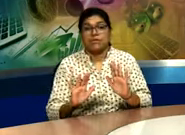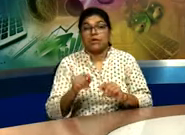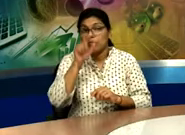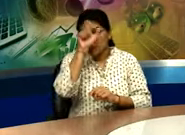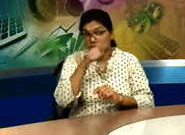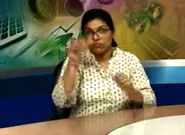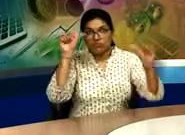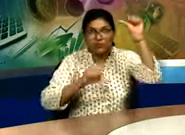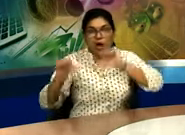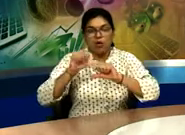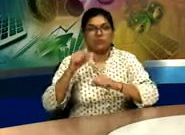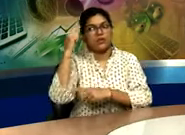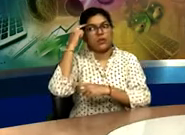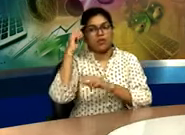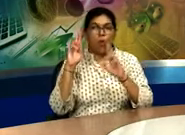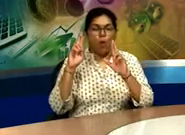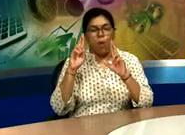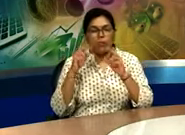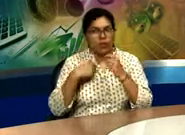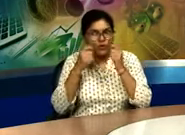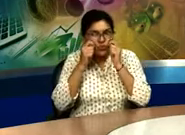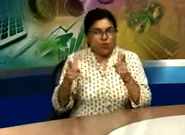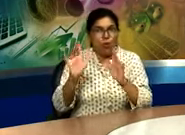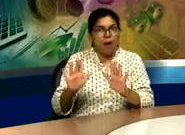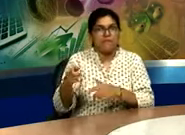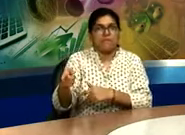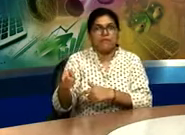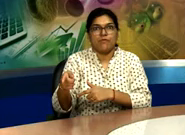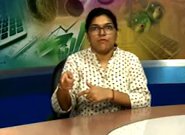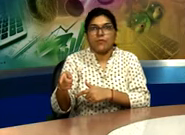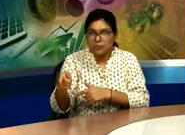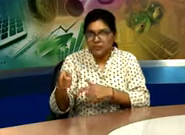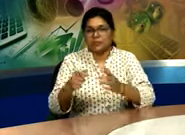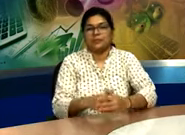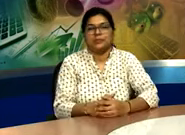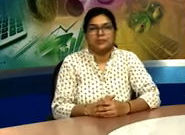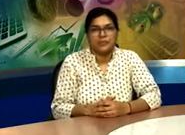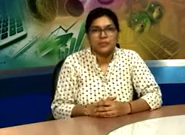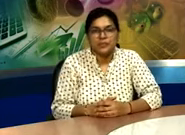in order to carry water from polar region to the desert area.